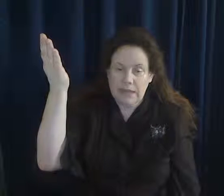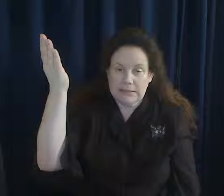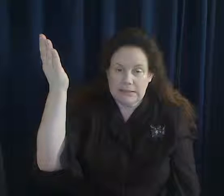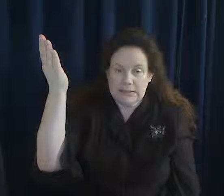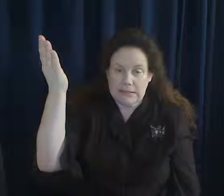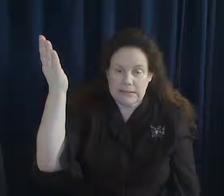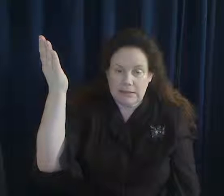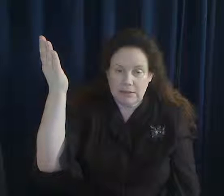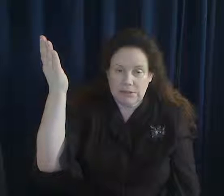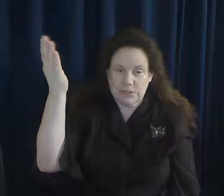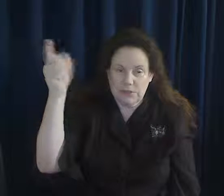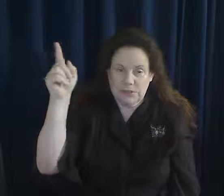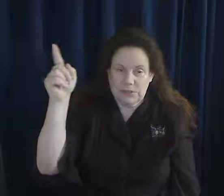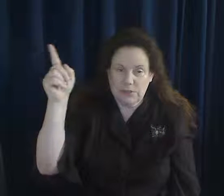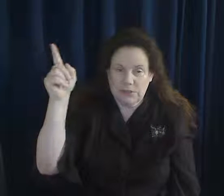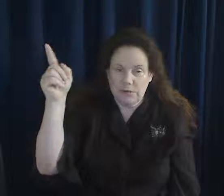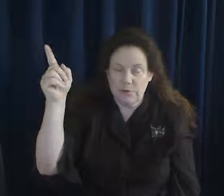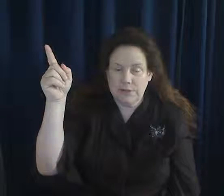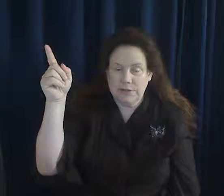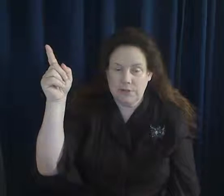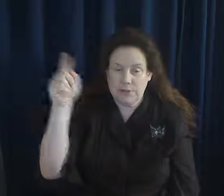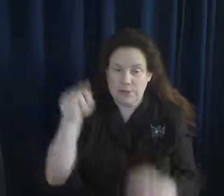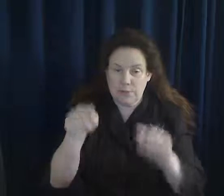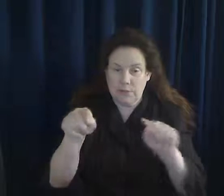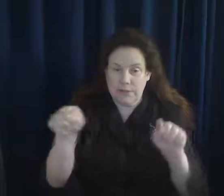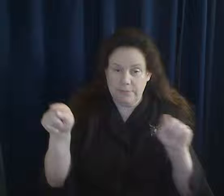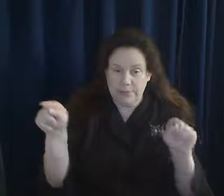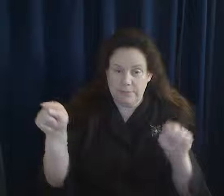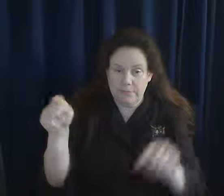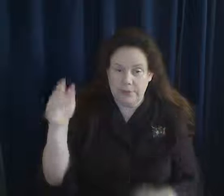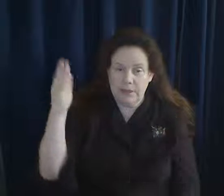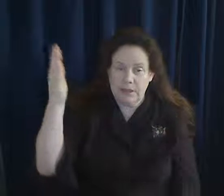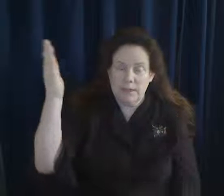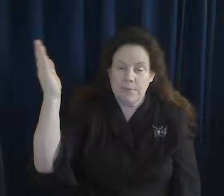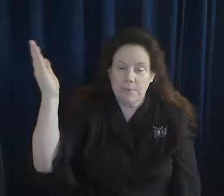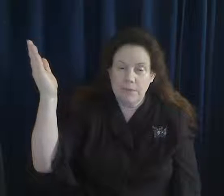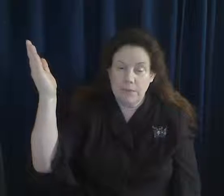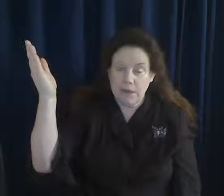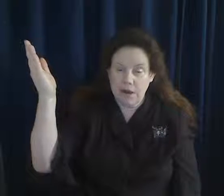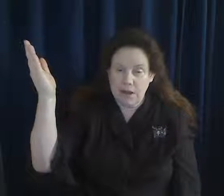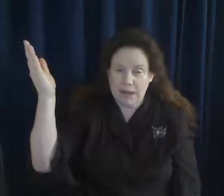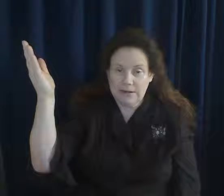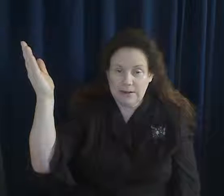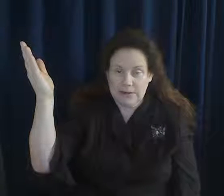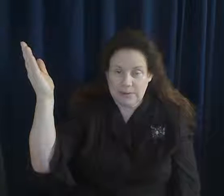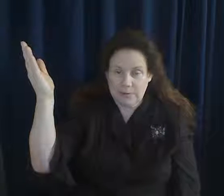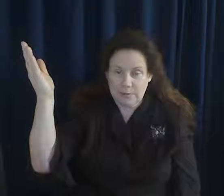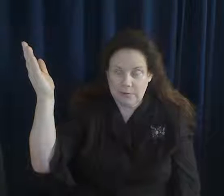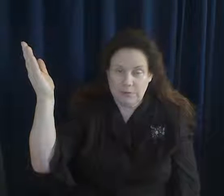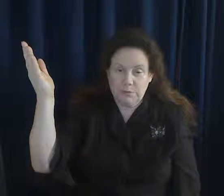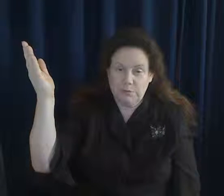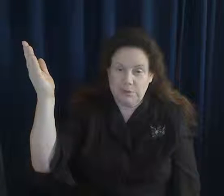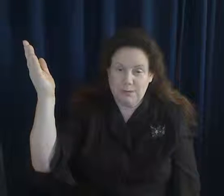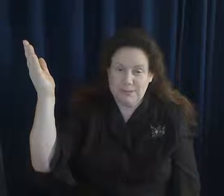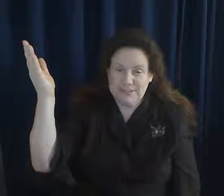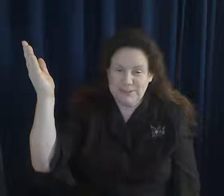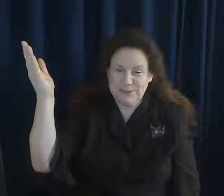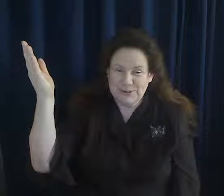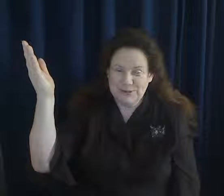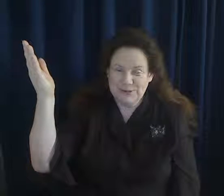And in sign language, we typically don't point at Jesus, we point at people, but when we are honoring someone, which we would always do